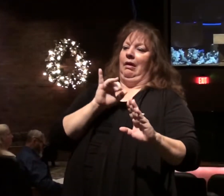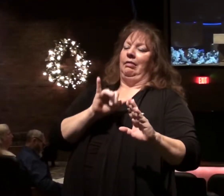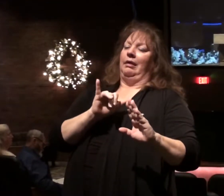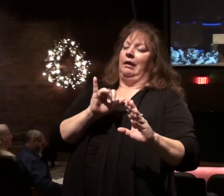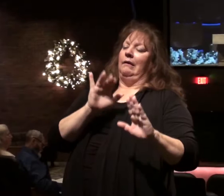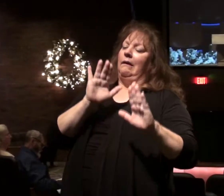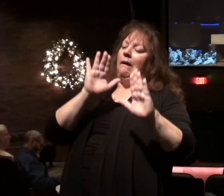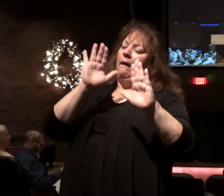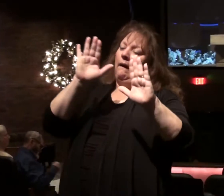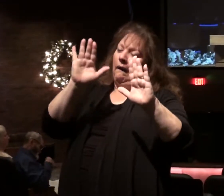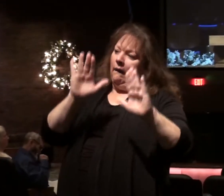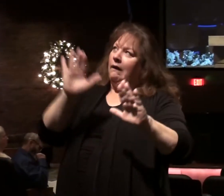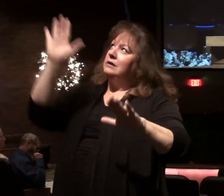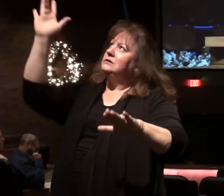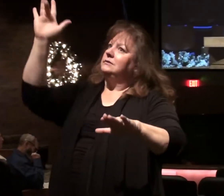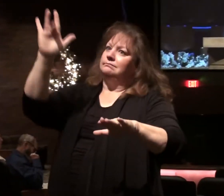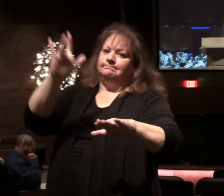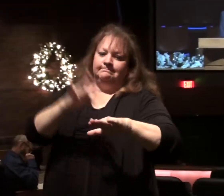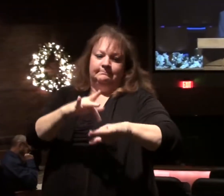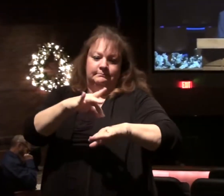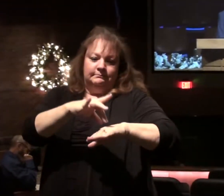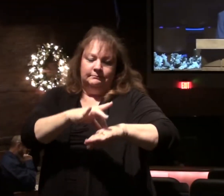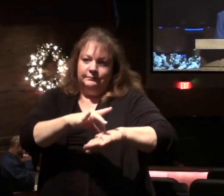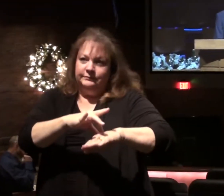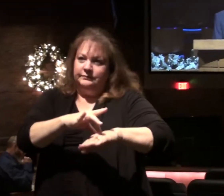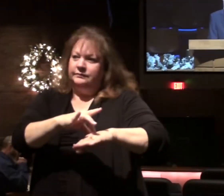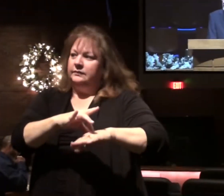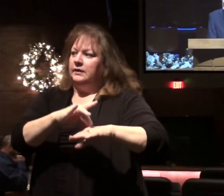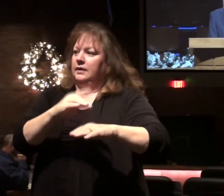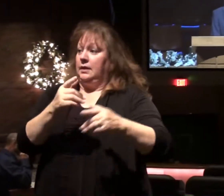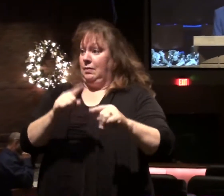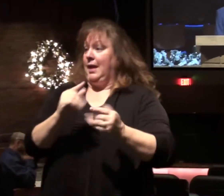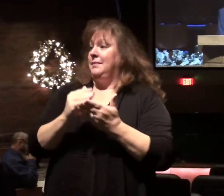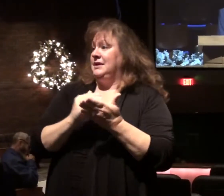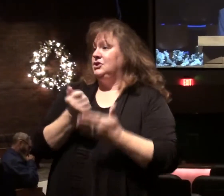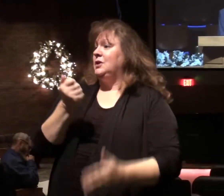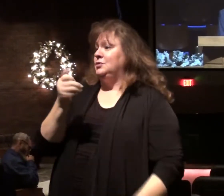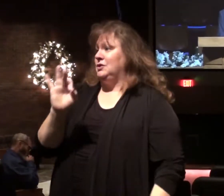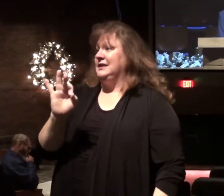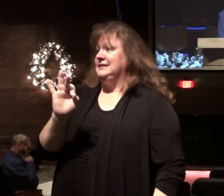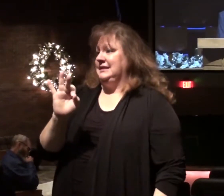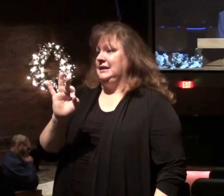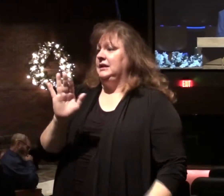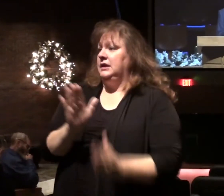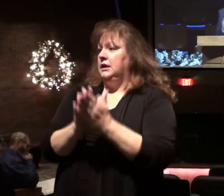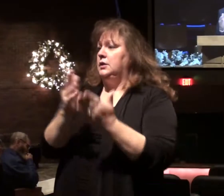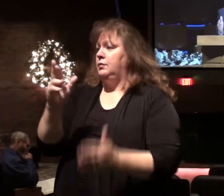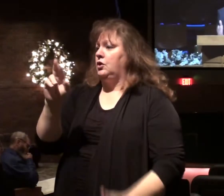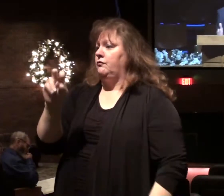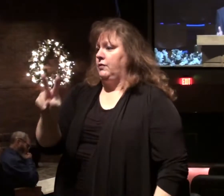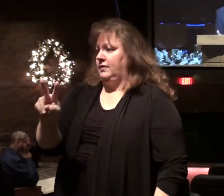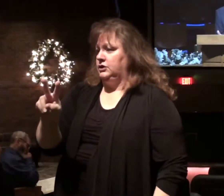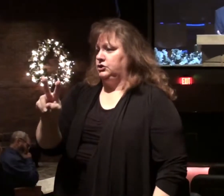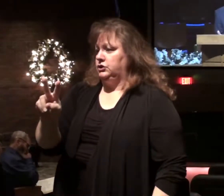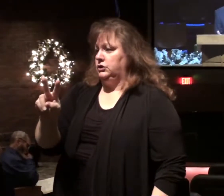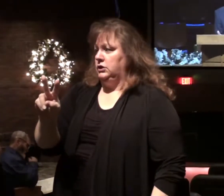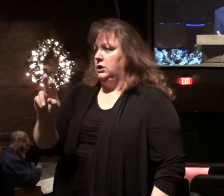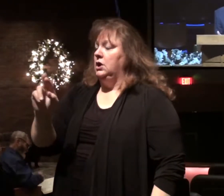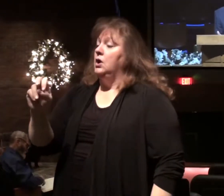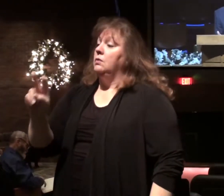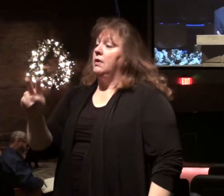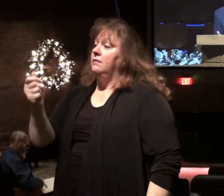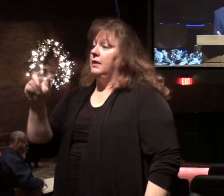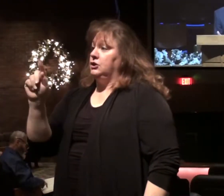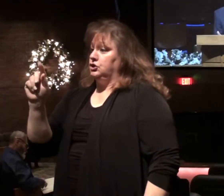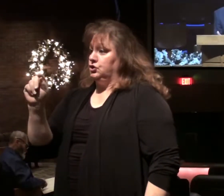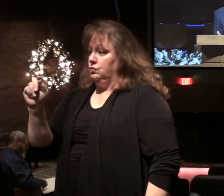spectacular return of Christ to earth in chapter 19 of the book of Revelation. Then in chapter 20, we'll